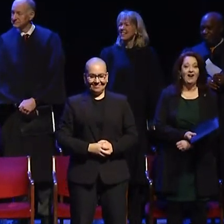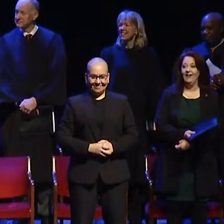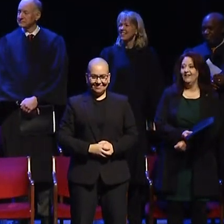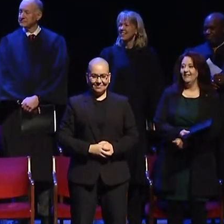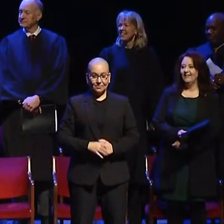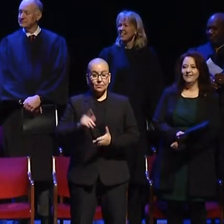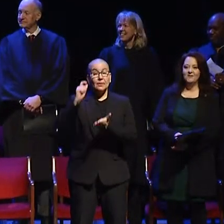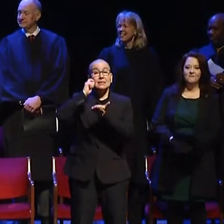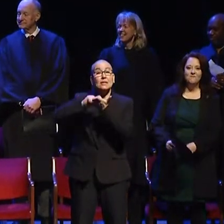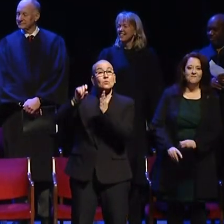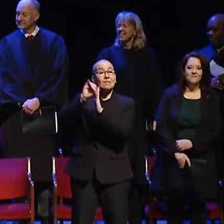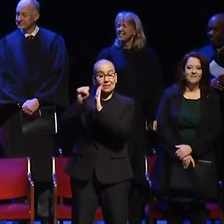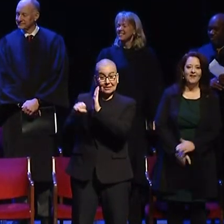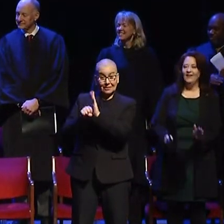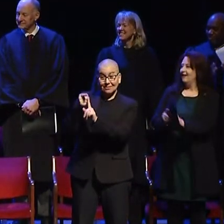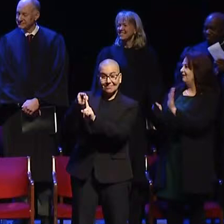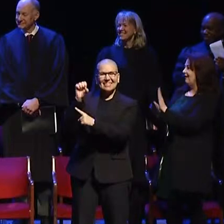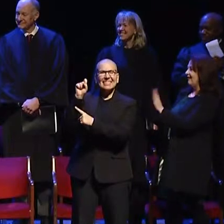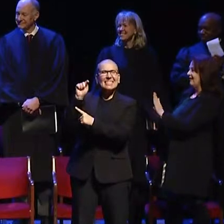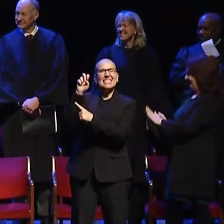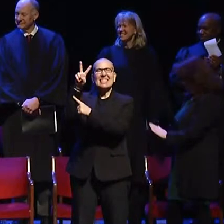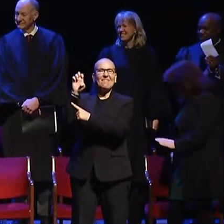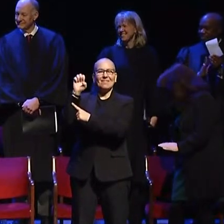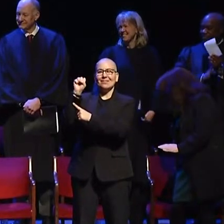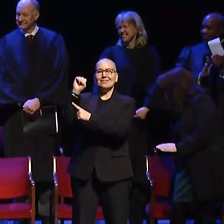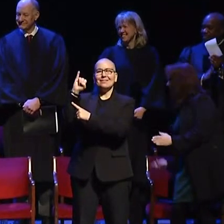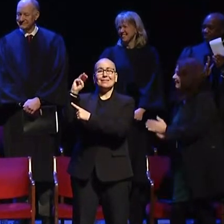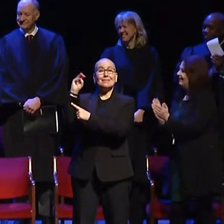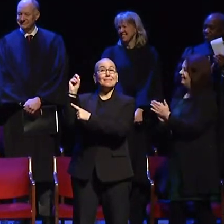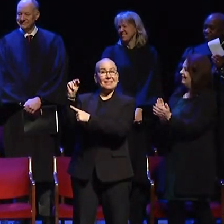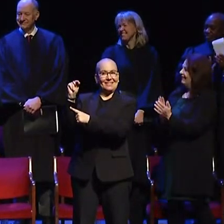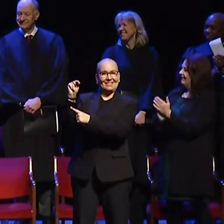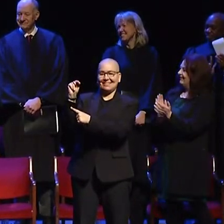Secretary of State, Steve Simon.